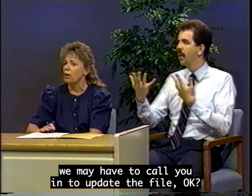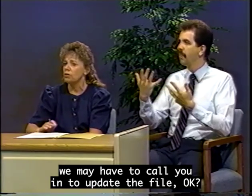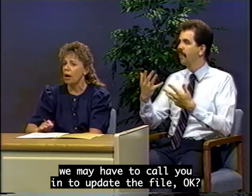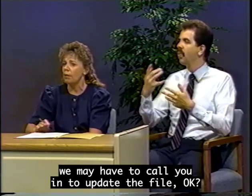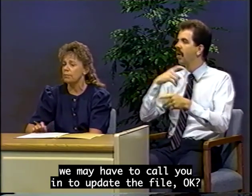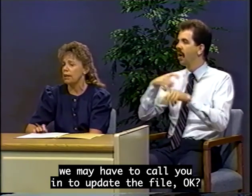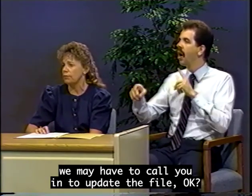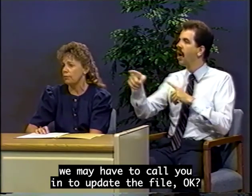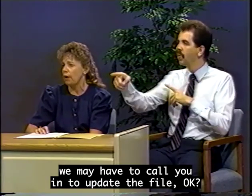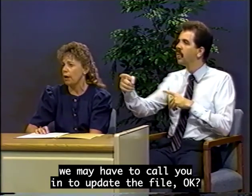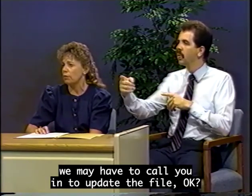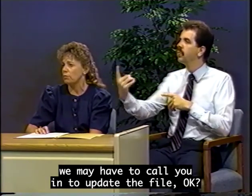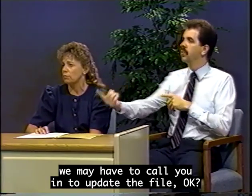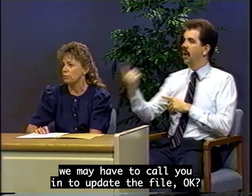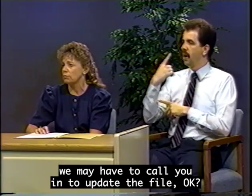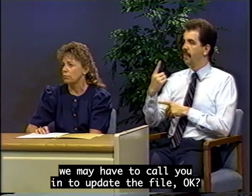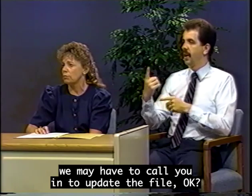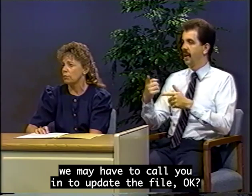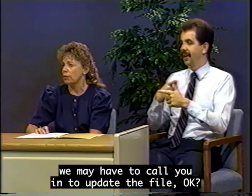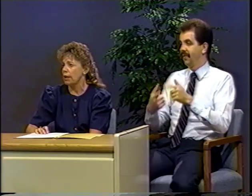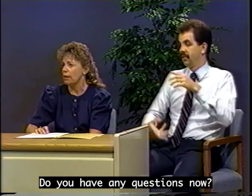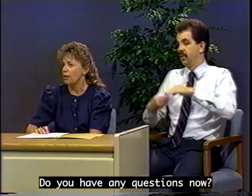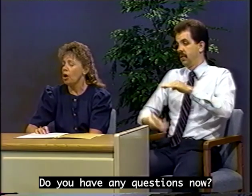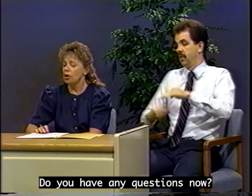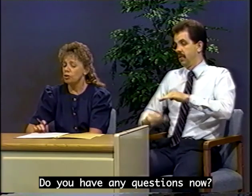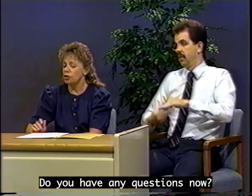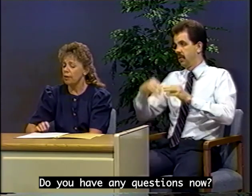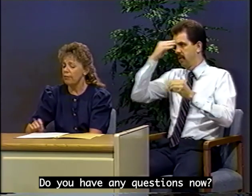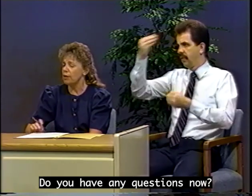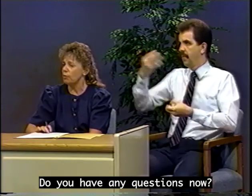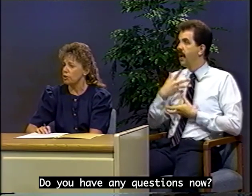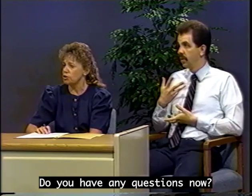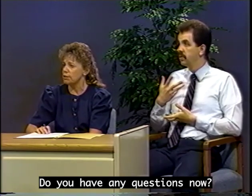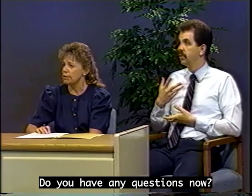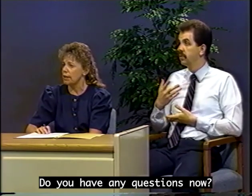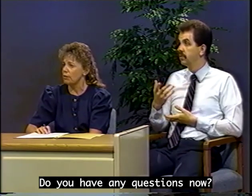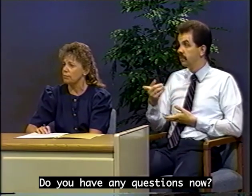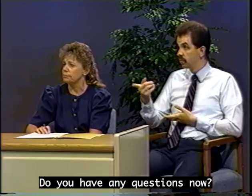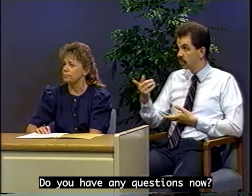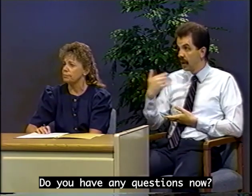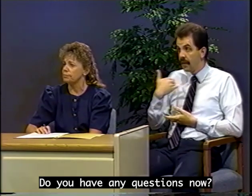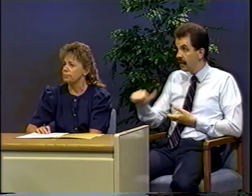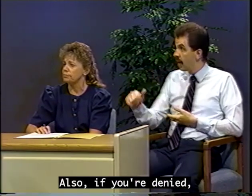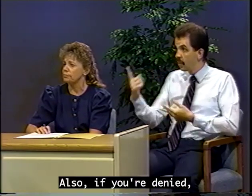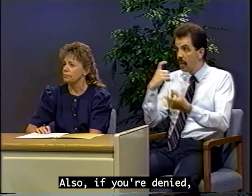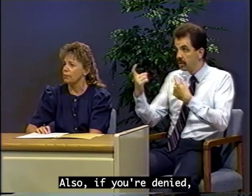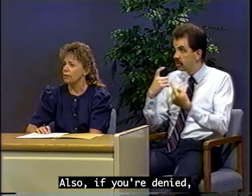in to update the file. Okay? Do you have any questions now?